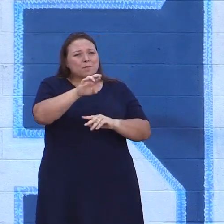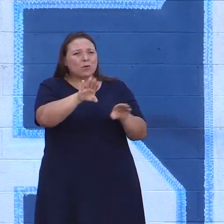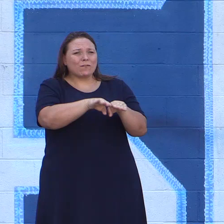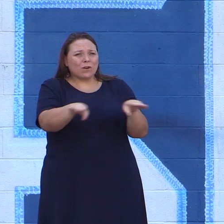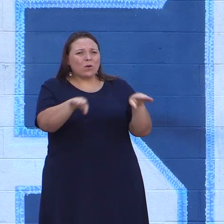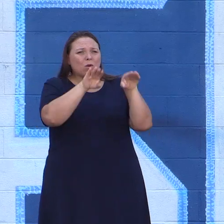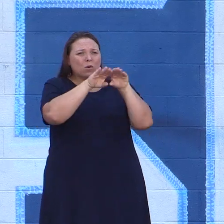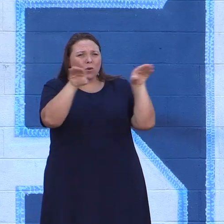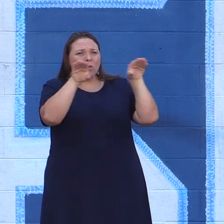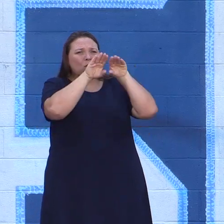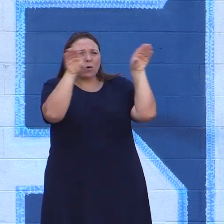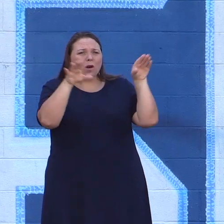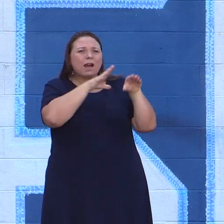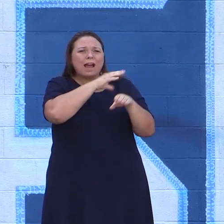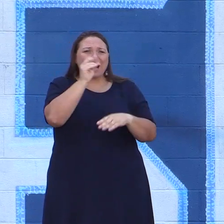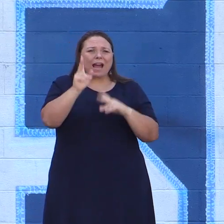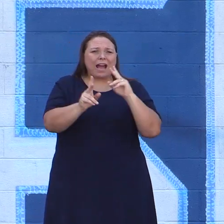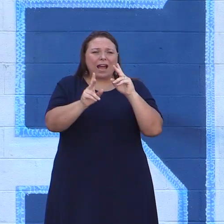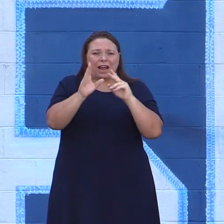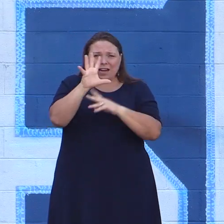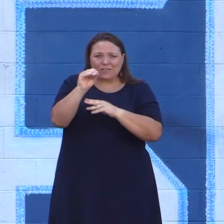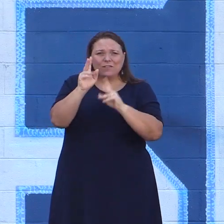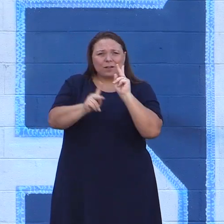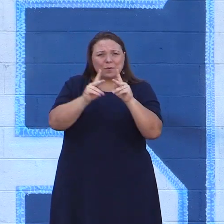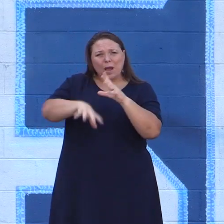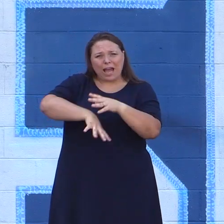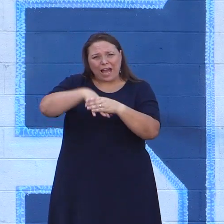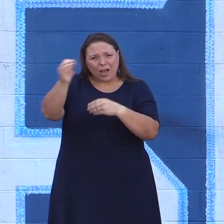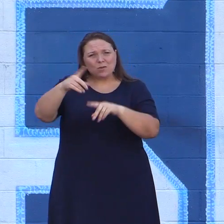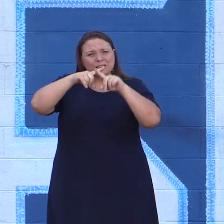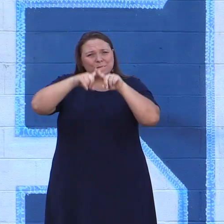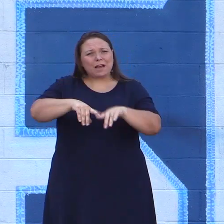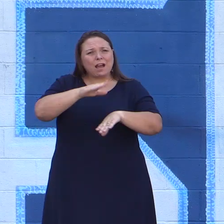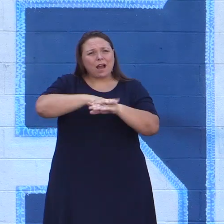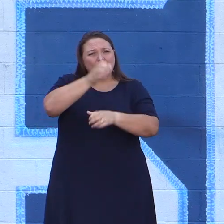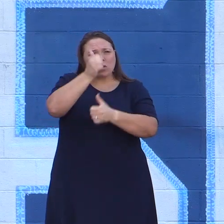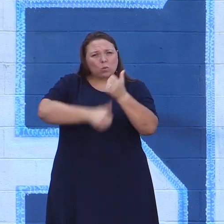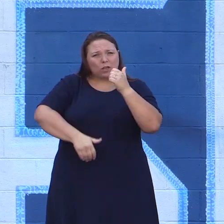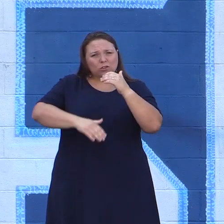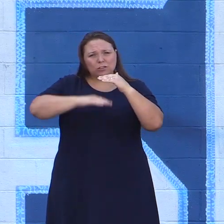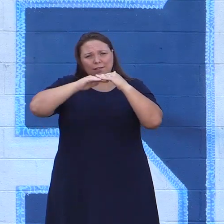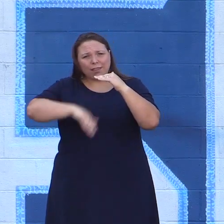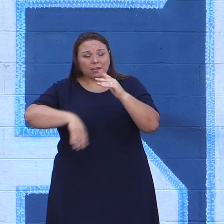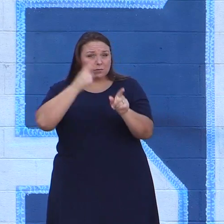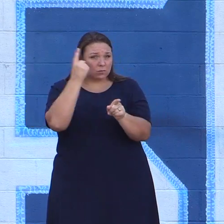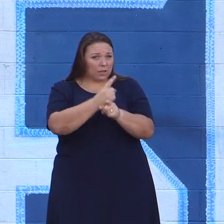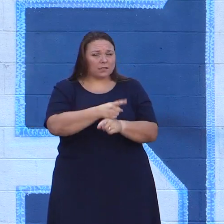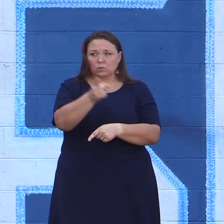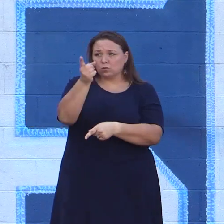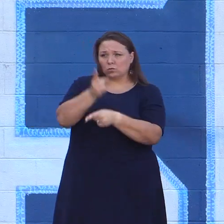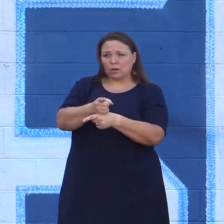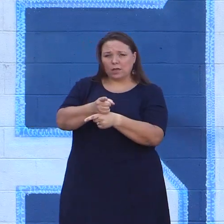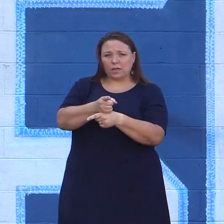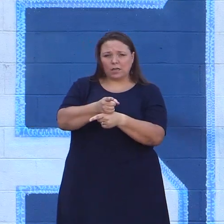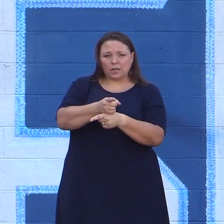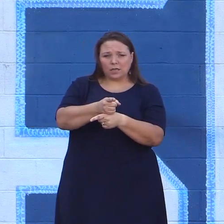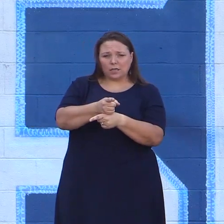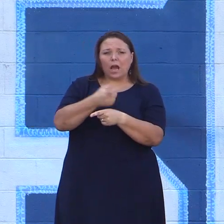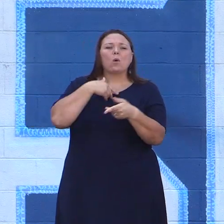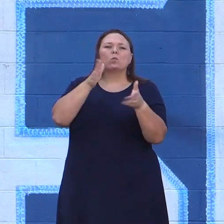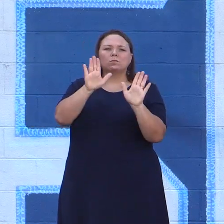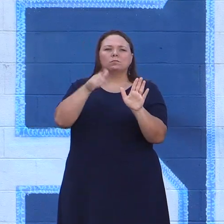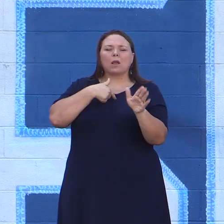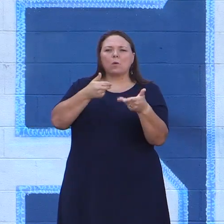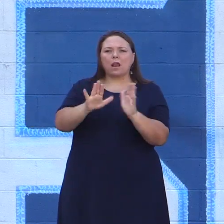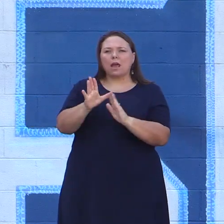floor and 50 people outside, depending on which of those two circumstances is less. Is that correct? That's right. And I'll let Dr.